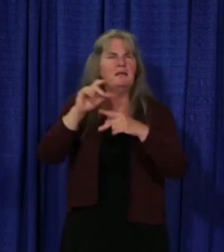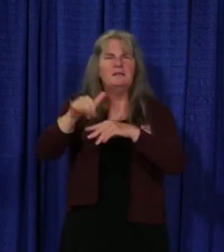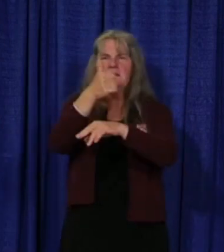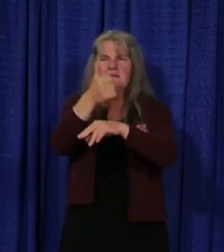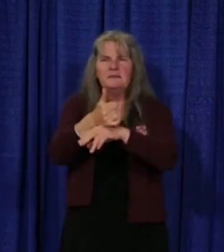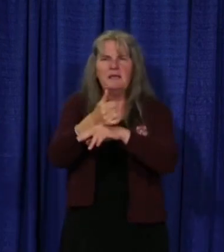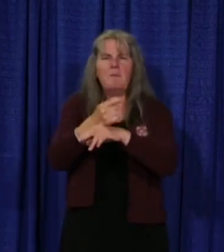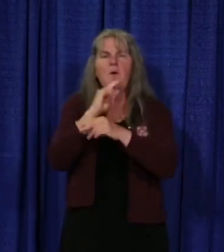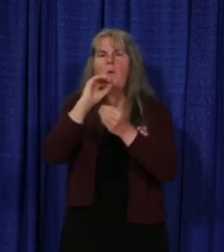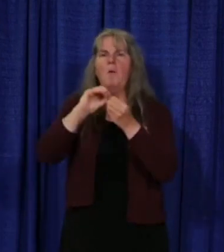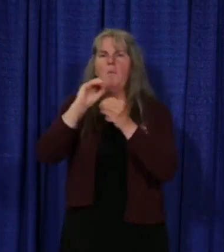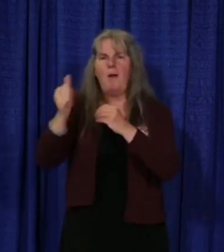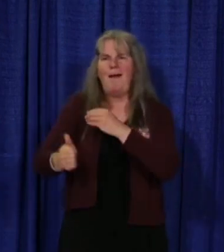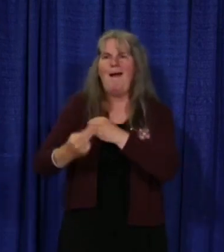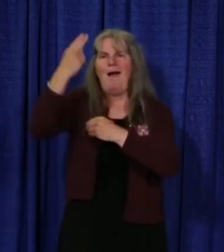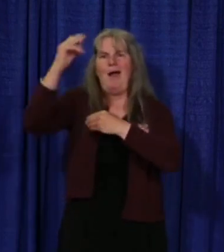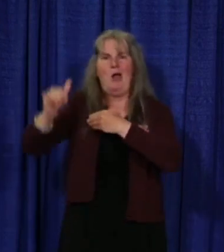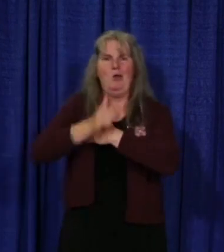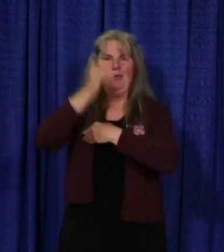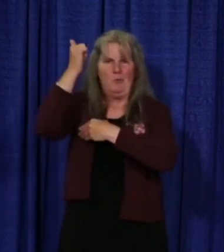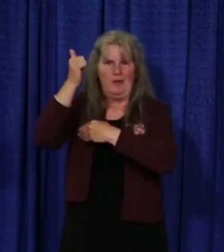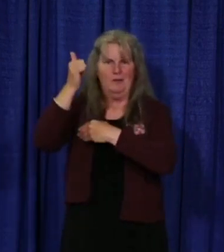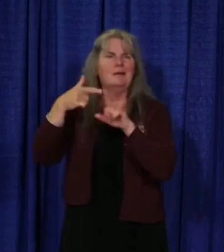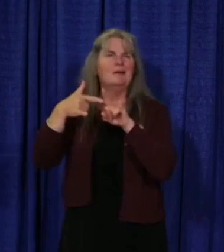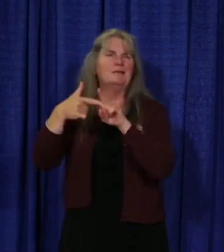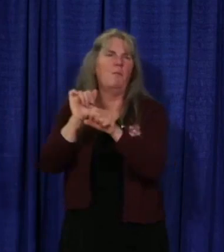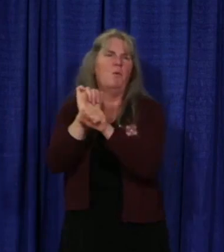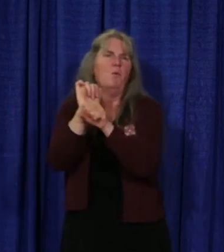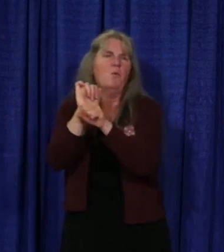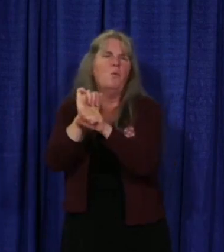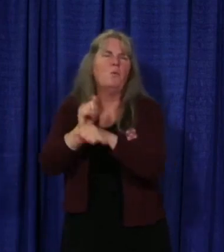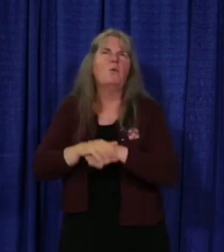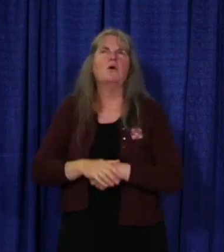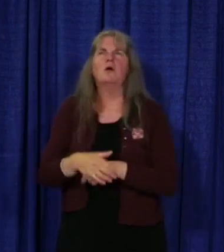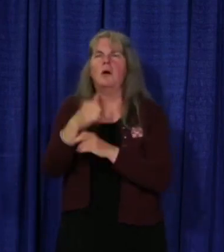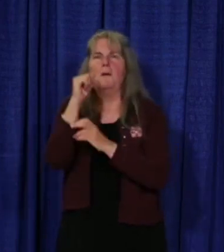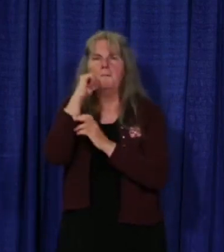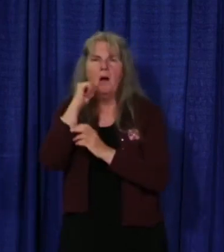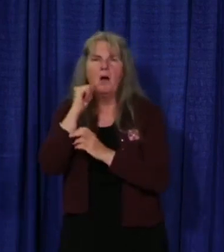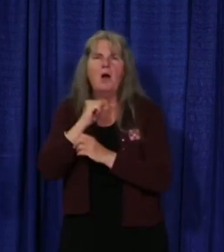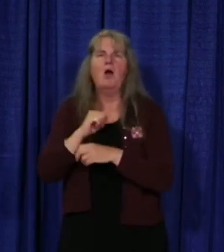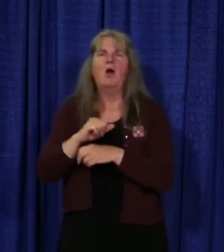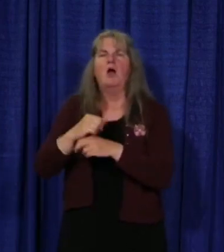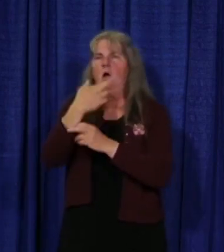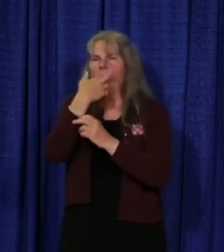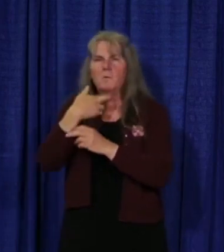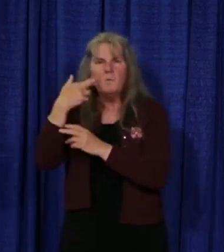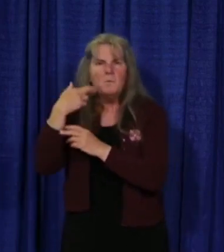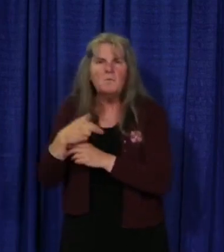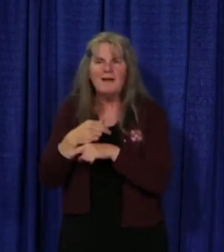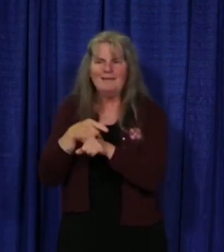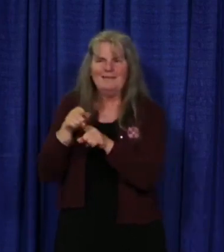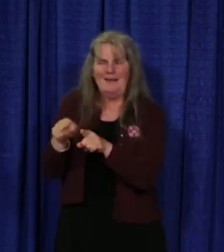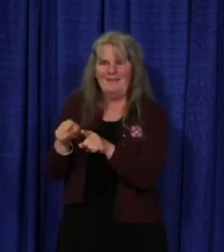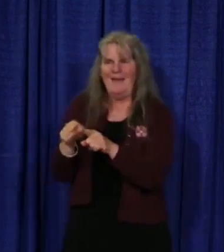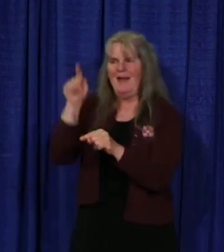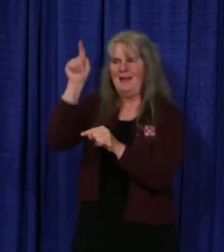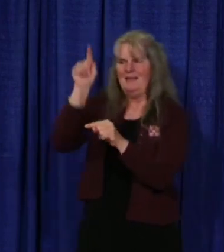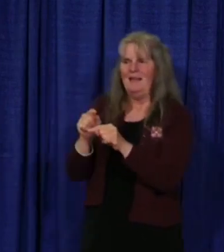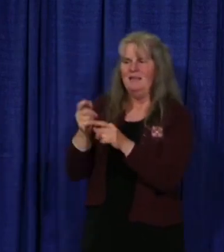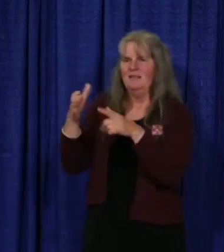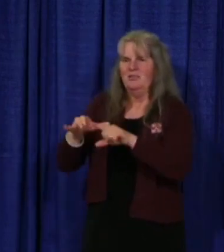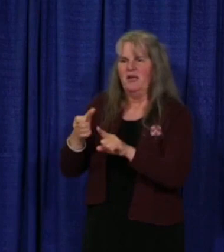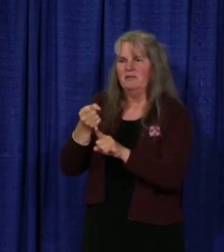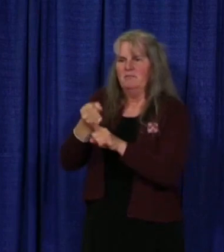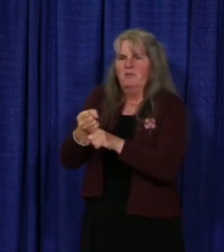COVID risk is higher, in workplaces, bars, restaurants, and other premises where adjustments to reduce the chances